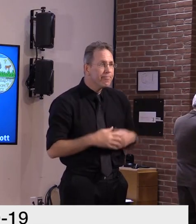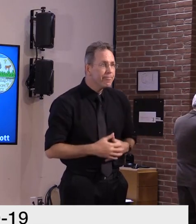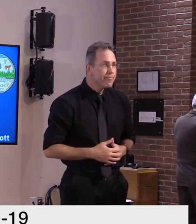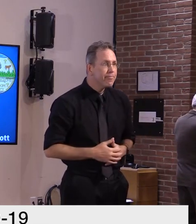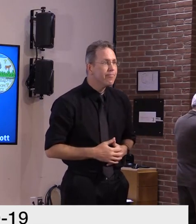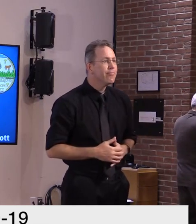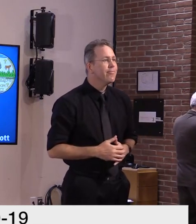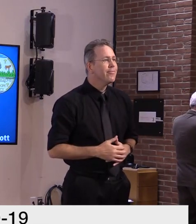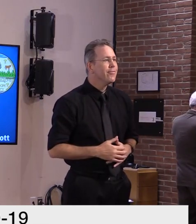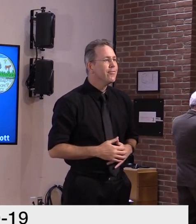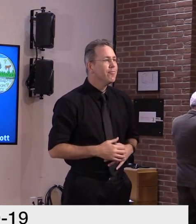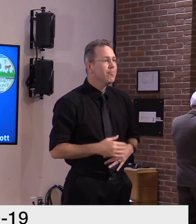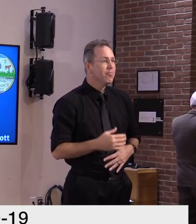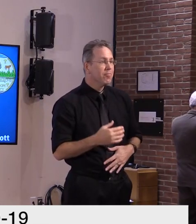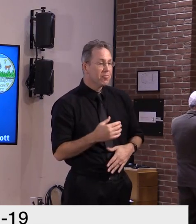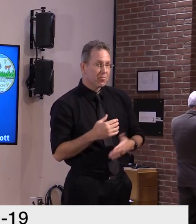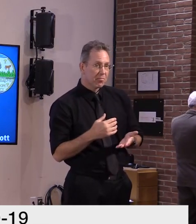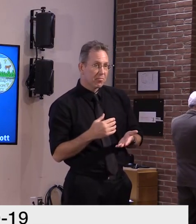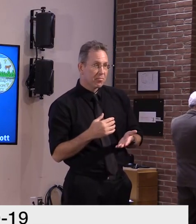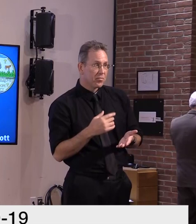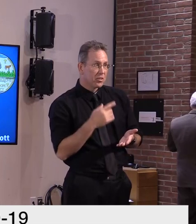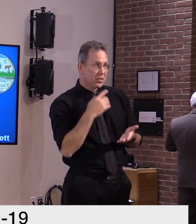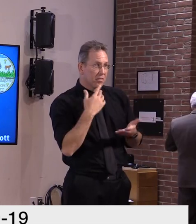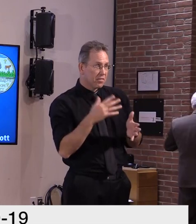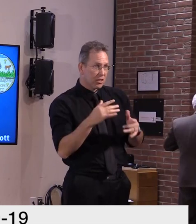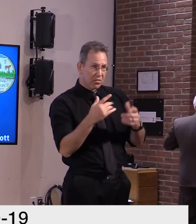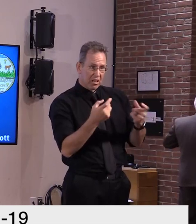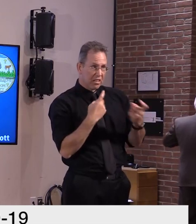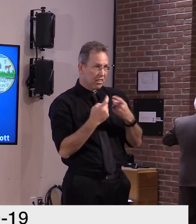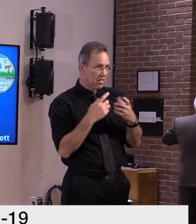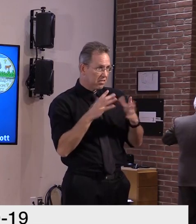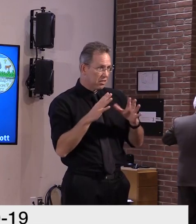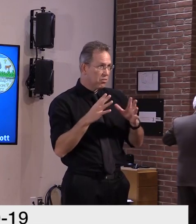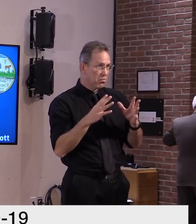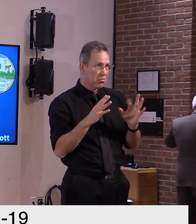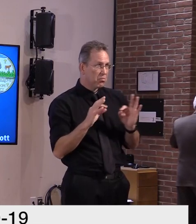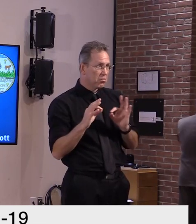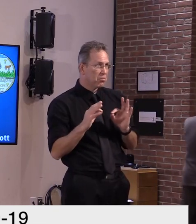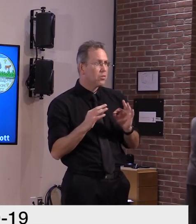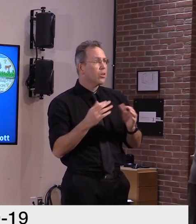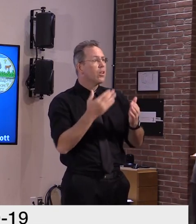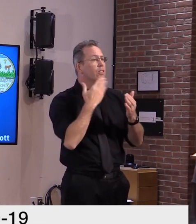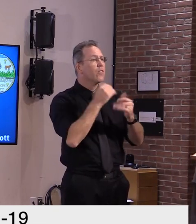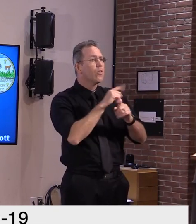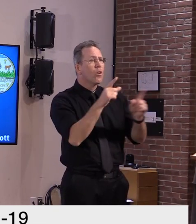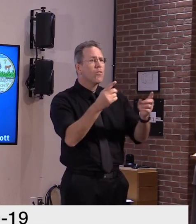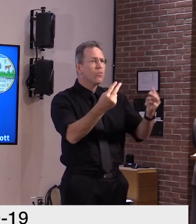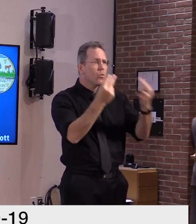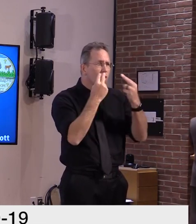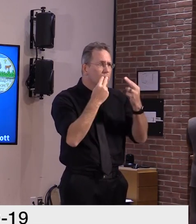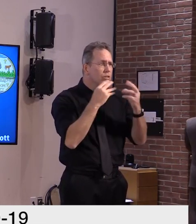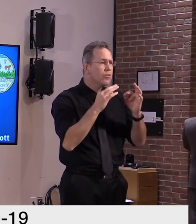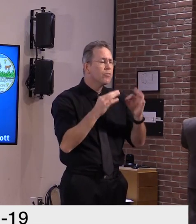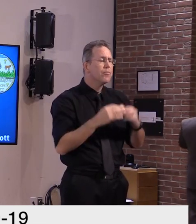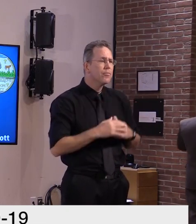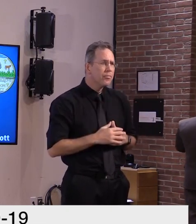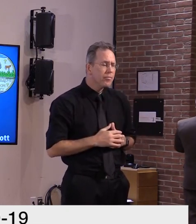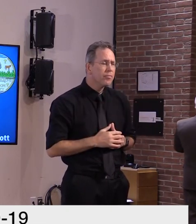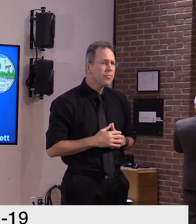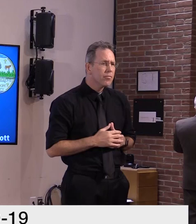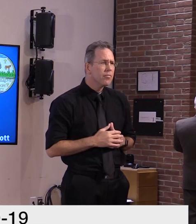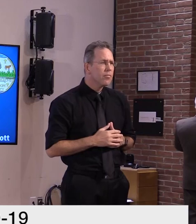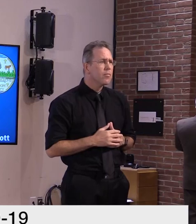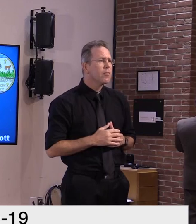I'm told that concludes the number of questioners. Thank you all. I know we all looked